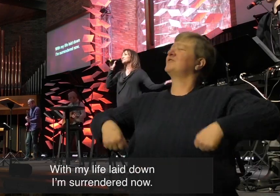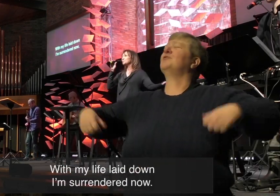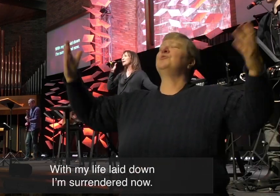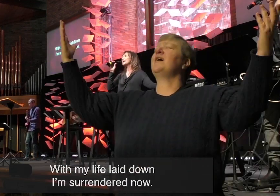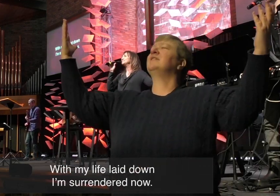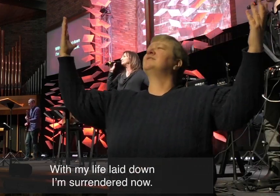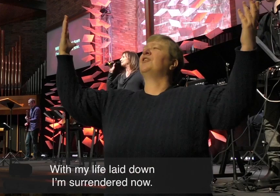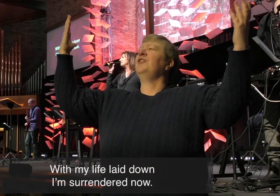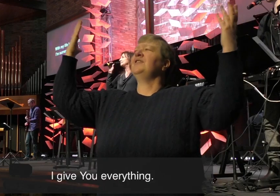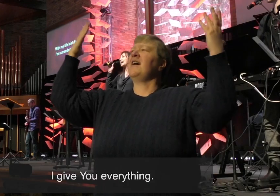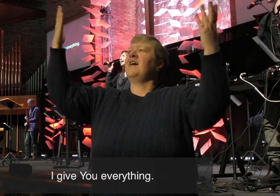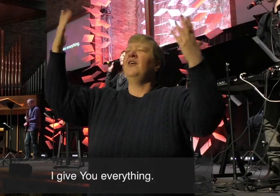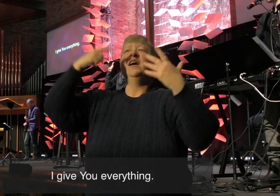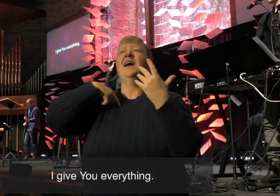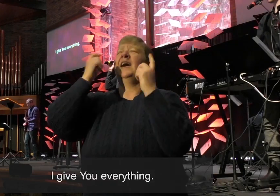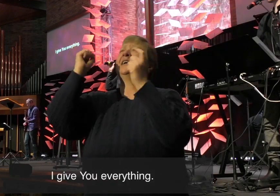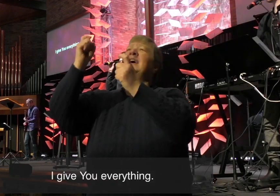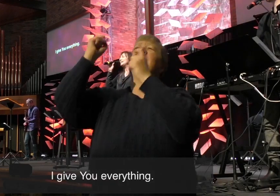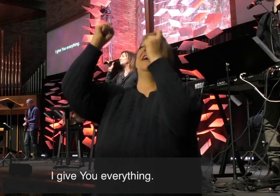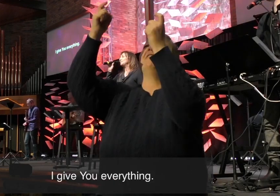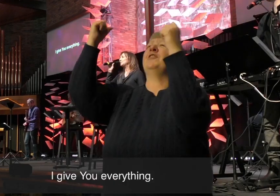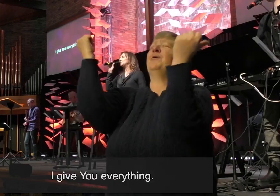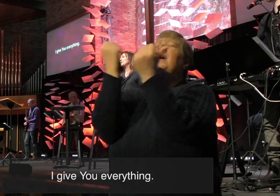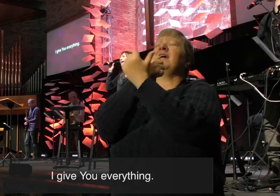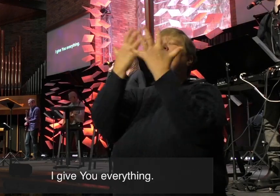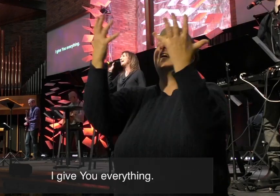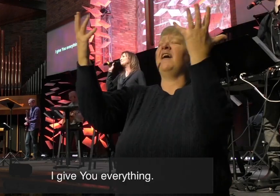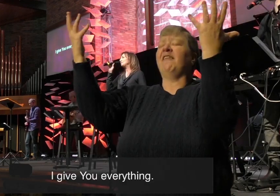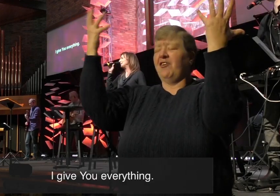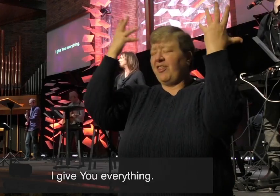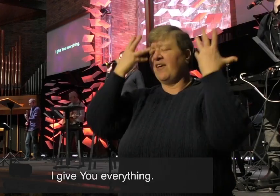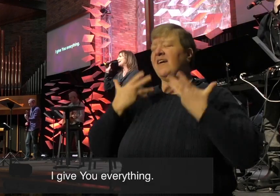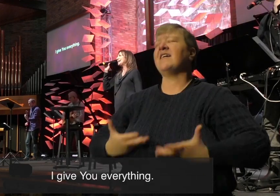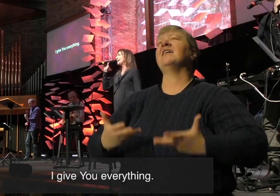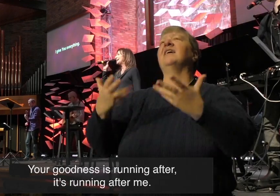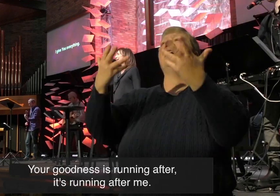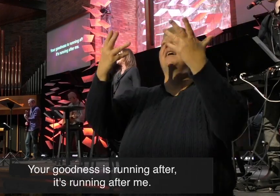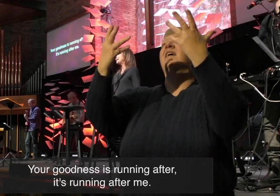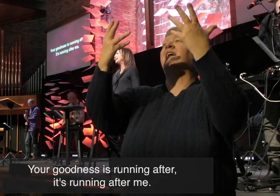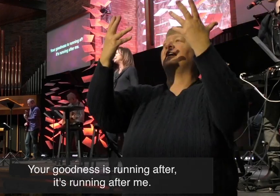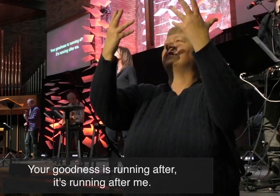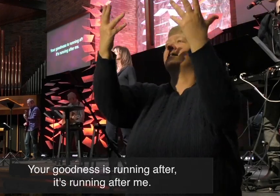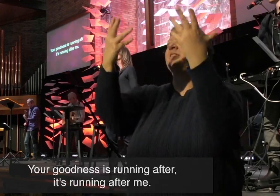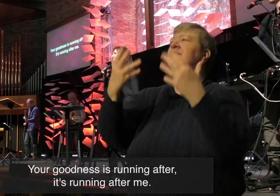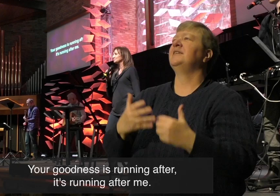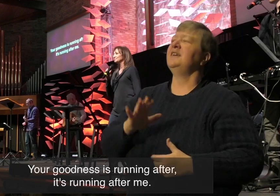down, surrendered now, I give you everything.